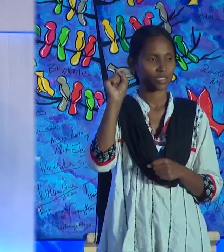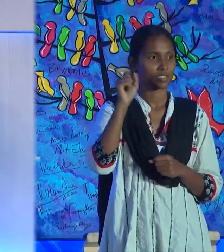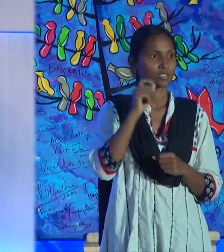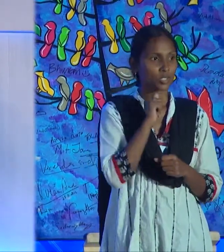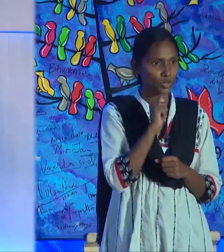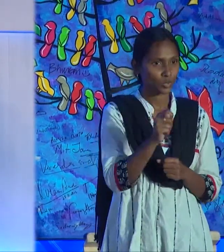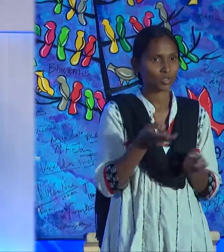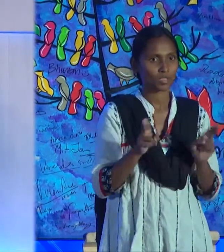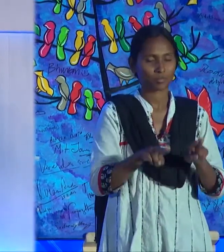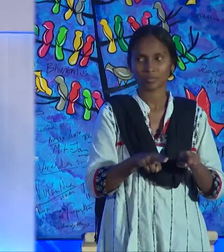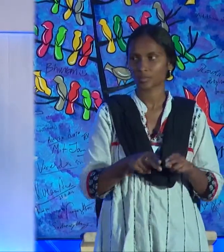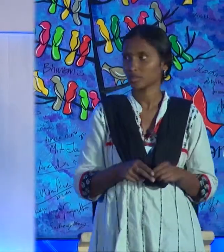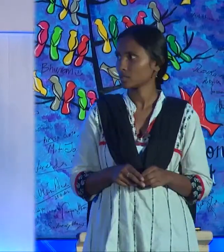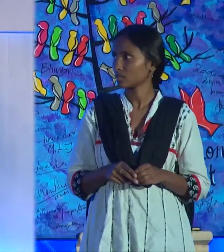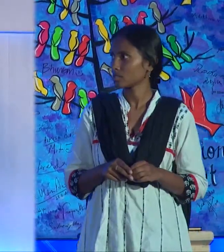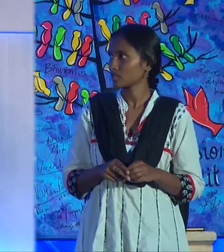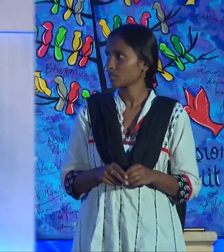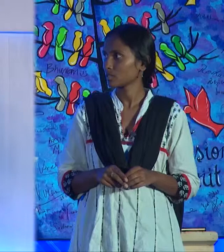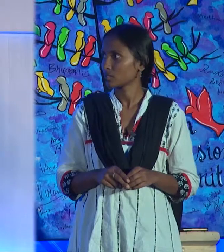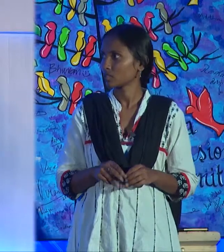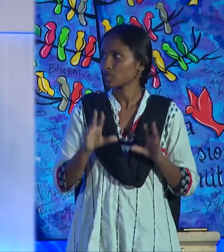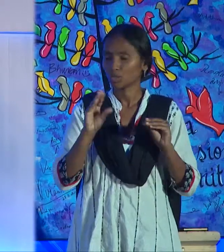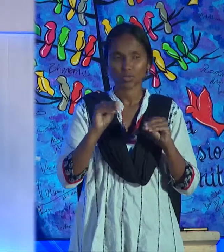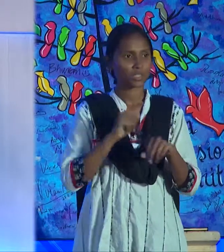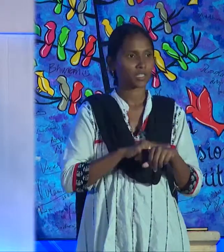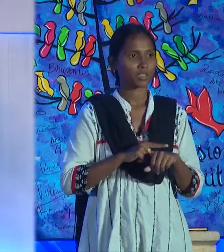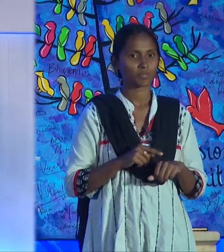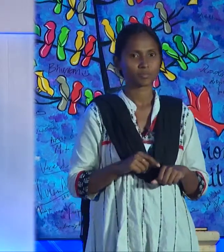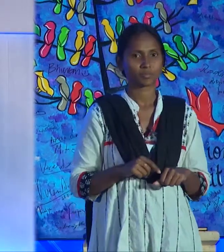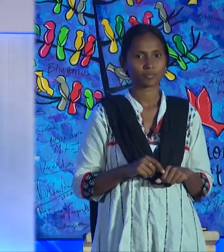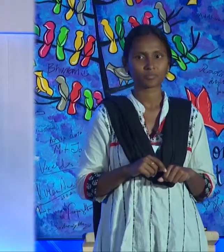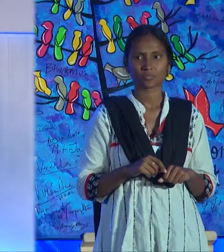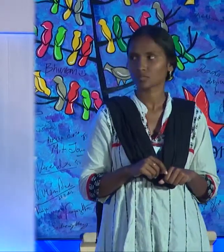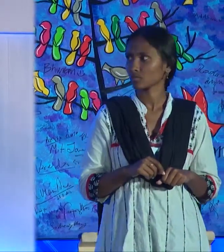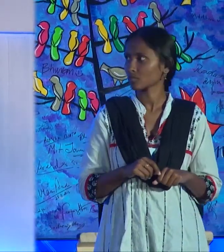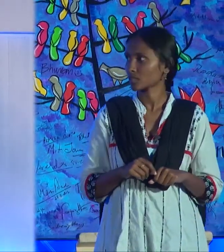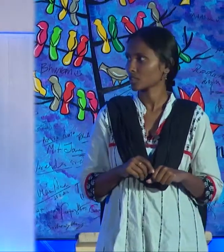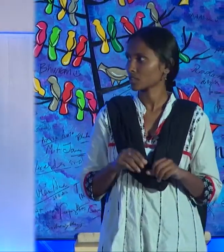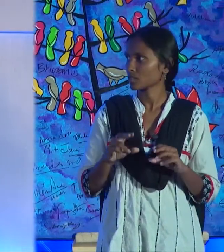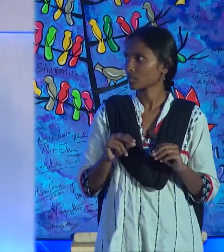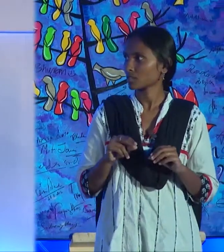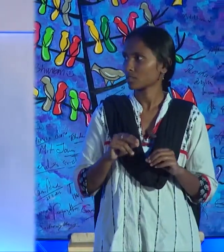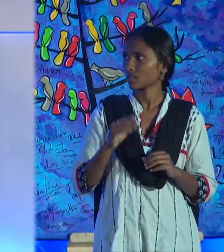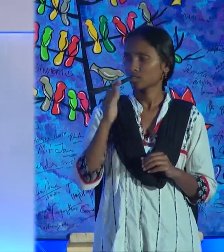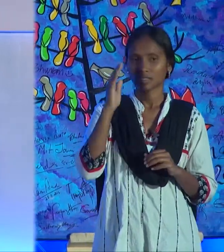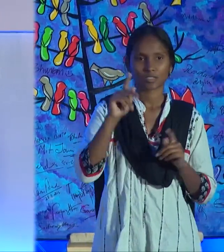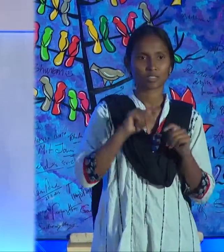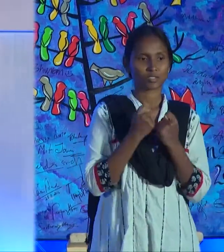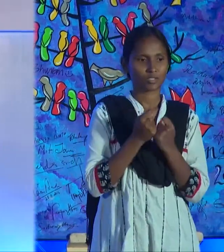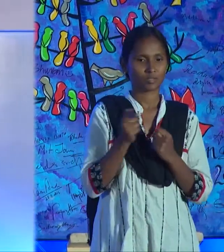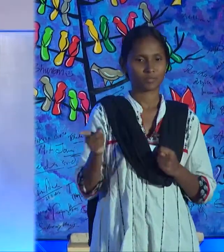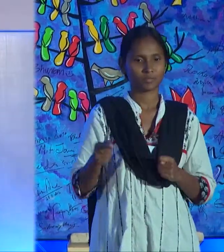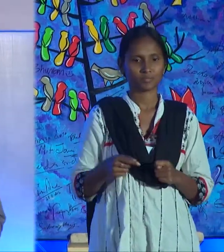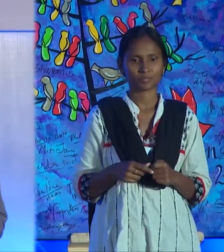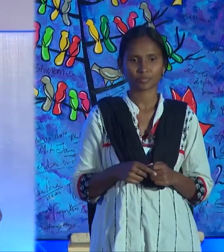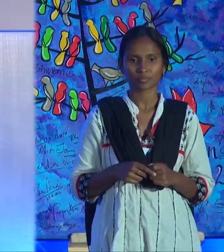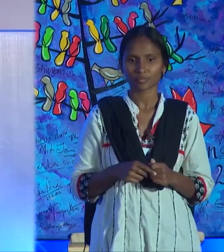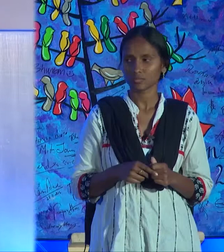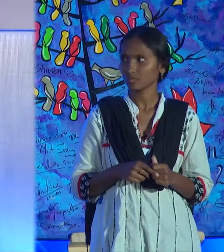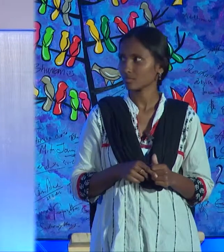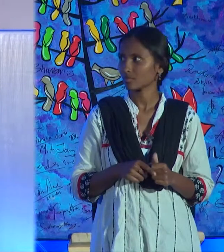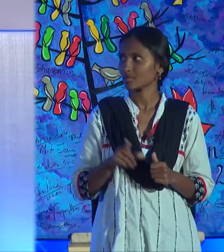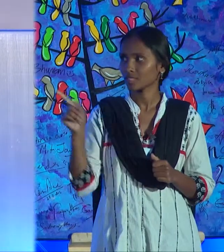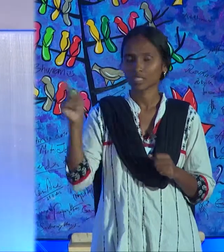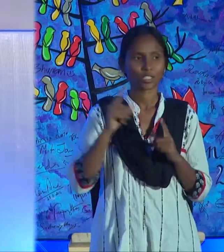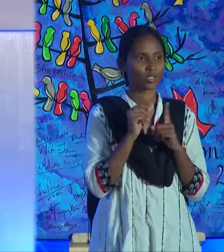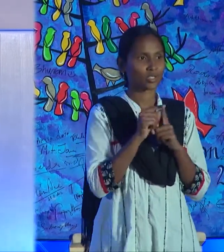we all believe in one thing. There is no plan B. Absolutely no plan B. And hats off to my team. Thanks to them, we are doing some